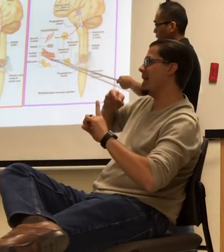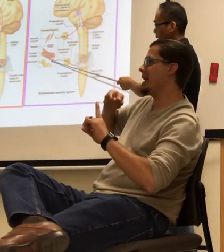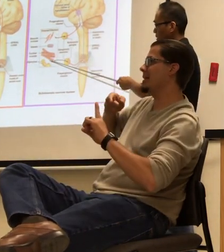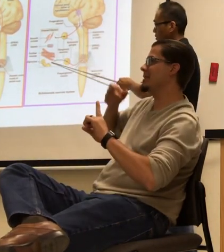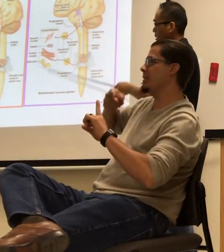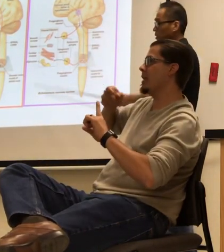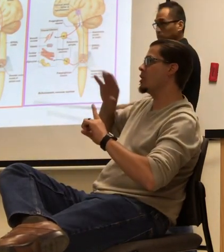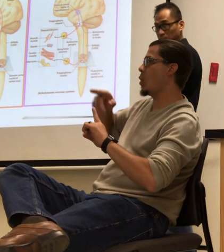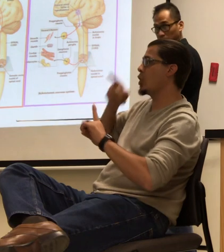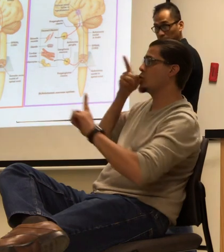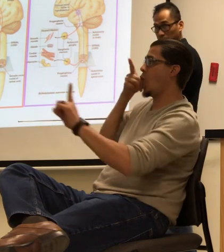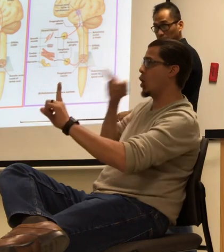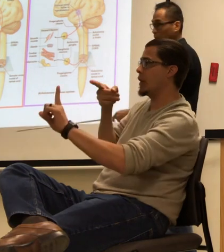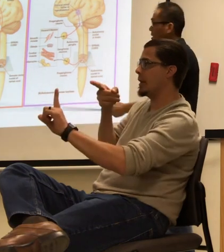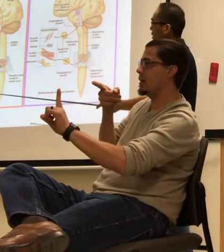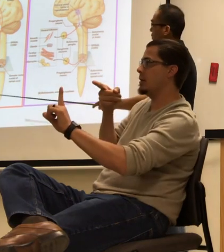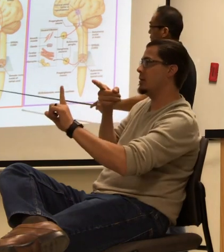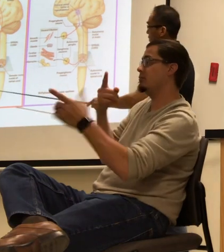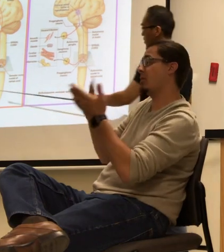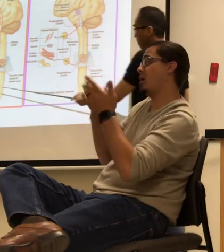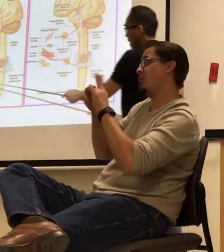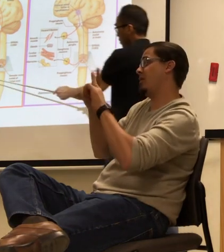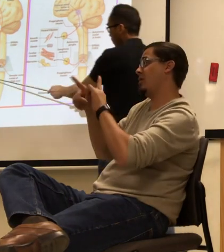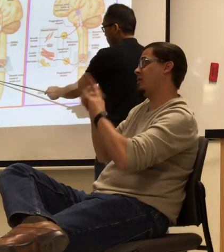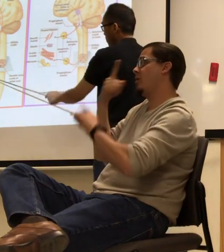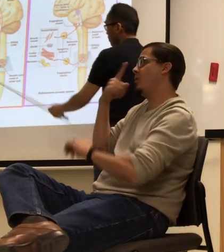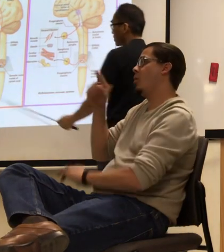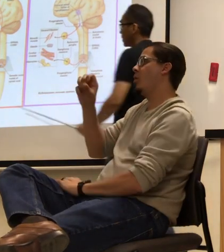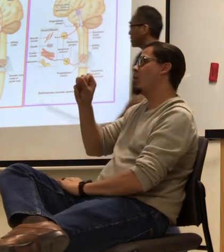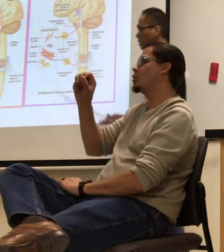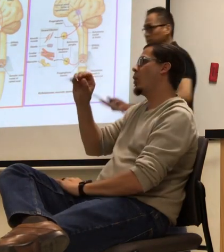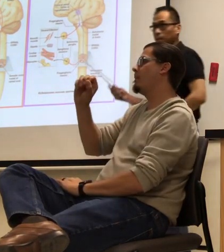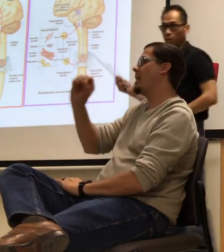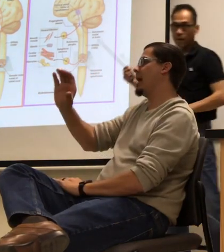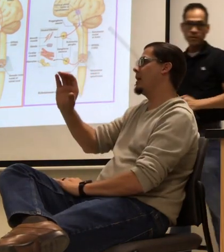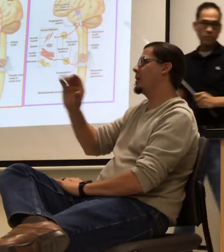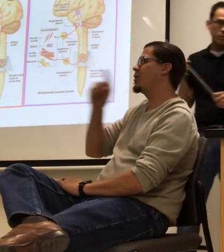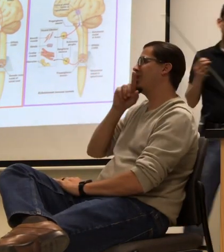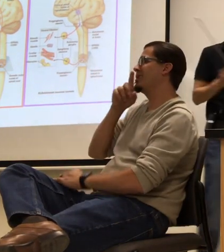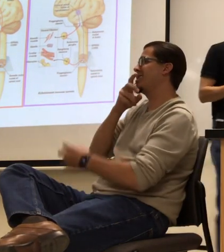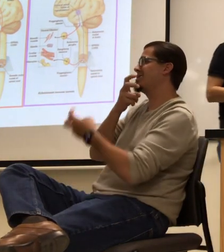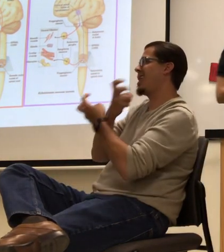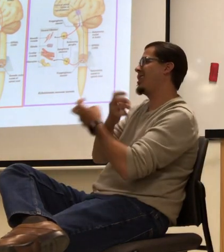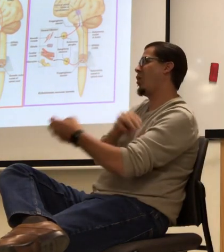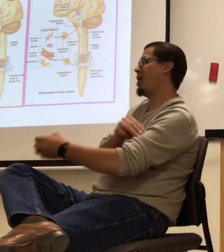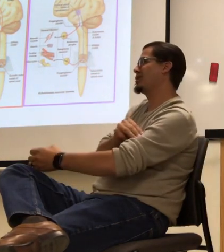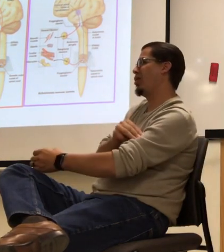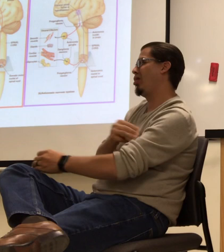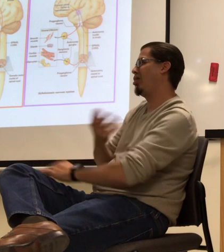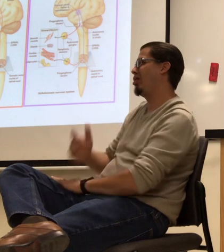the targets. And the targets are different. For the somatic nervous system, it's basically skeletal muscle.